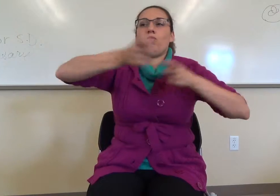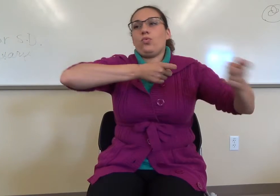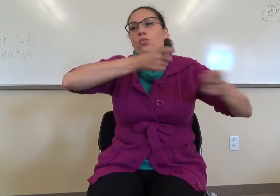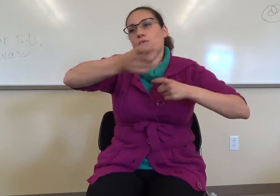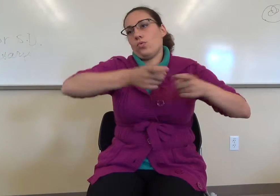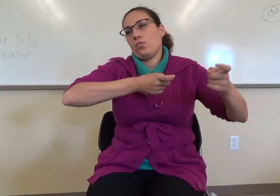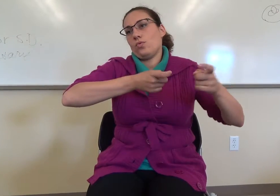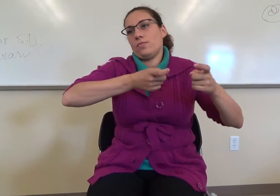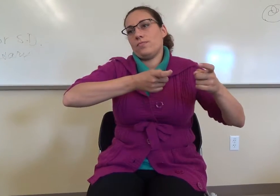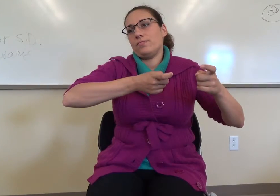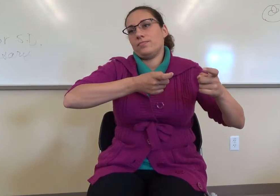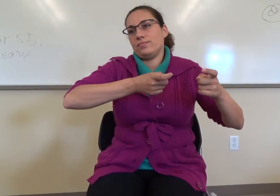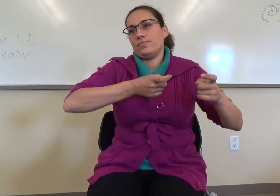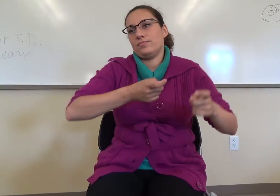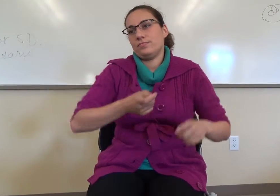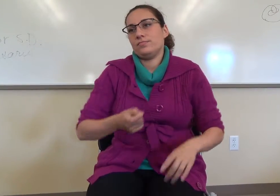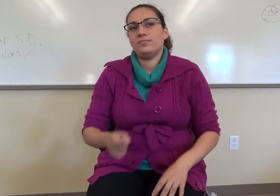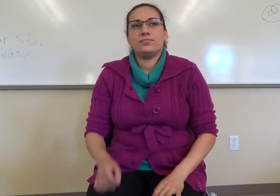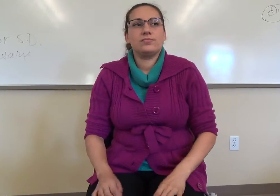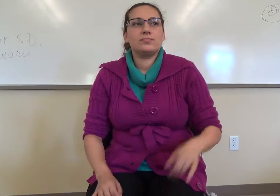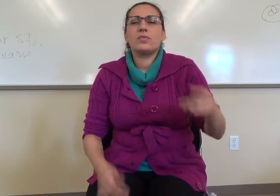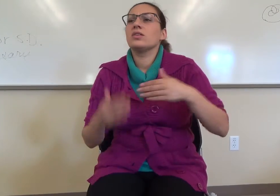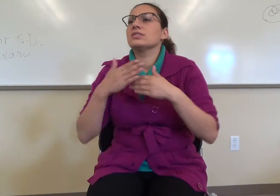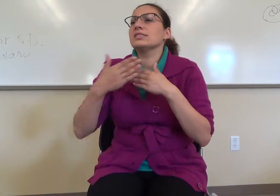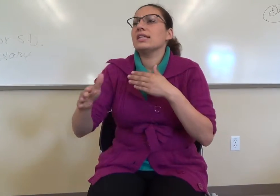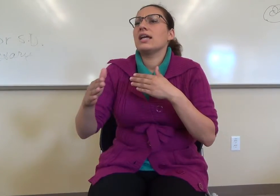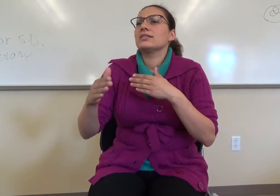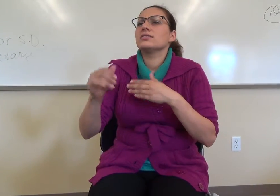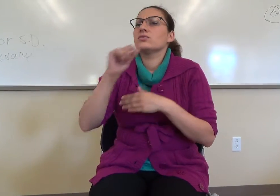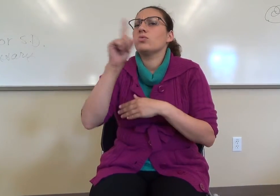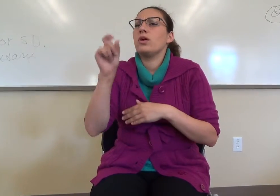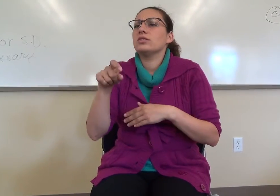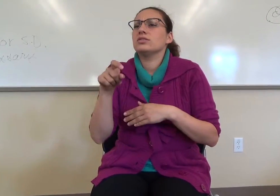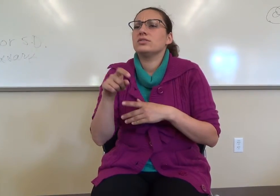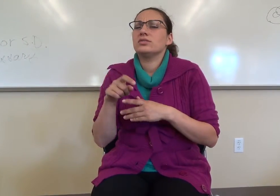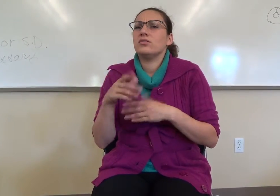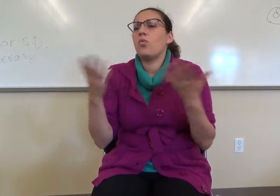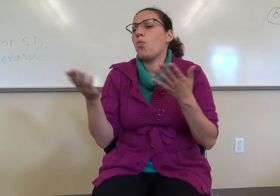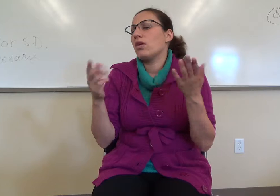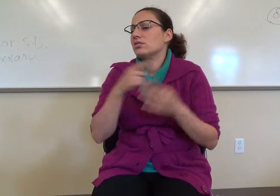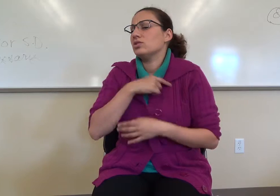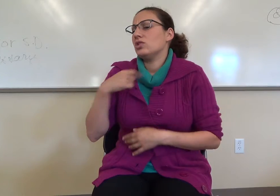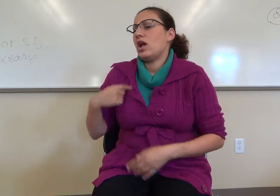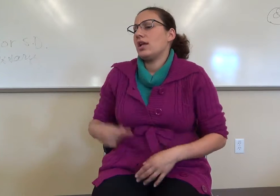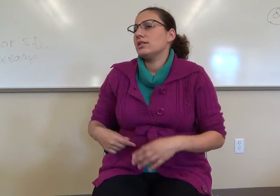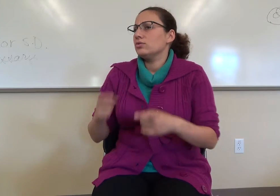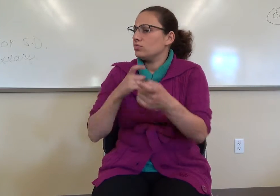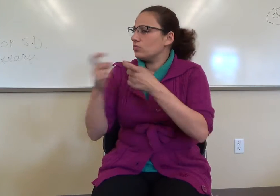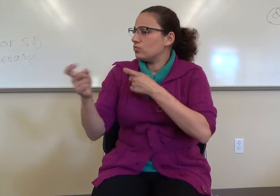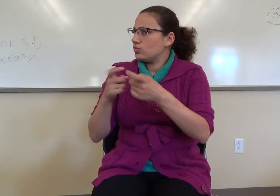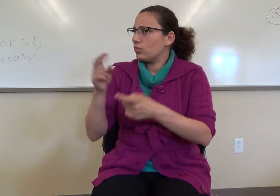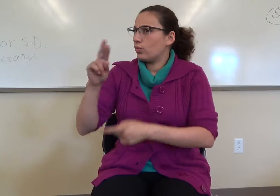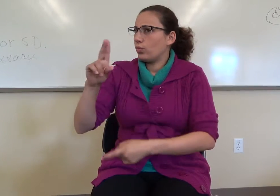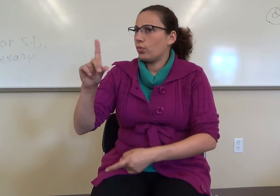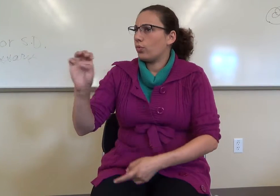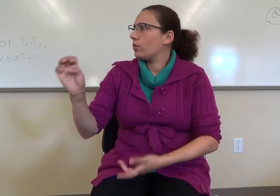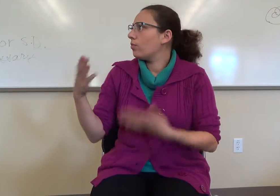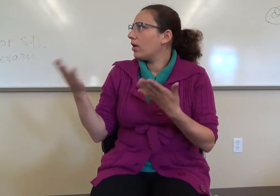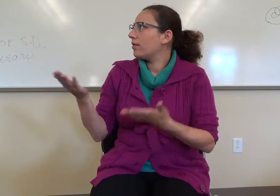question? What's for Chinese food? Okay, well, that's another good. That's